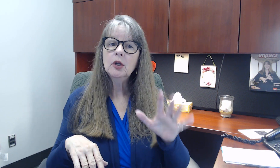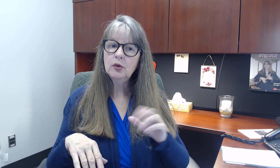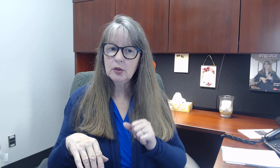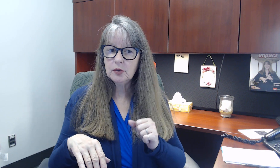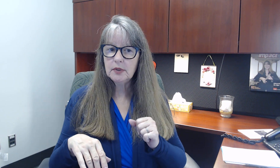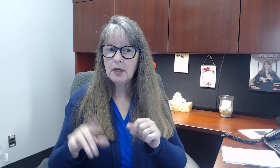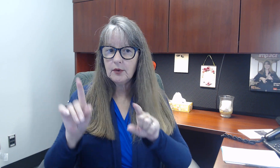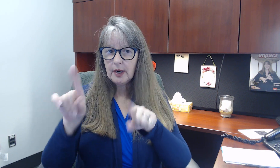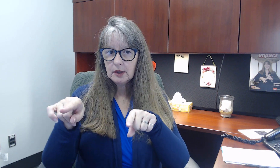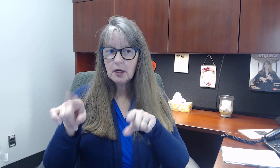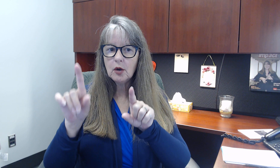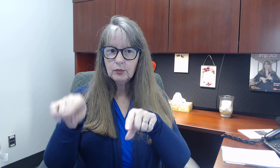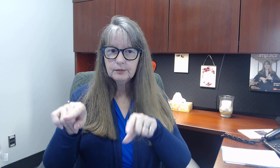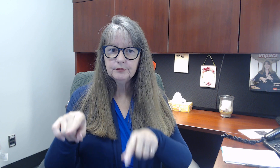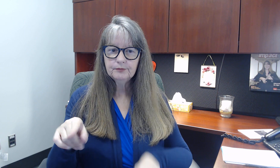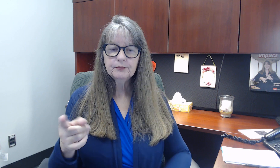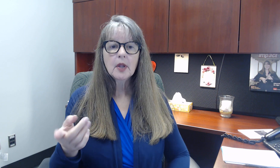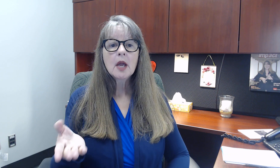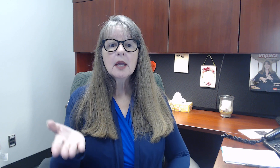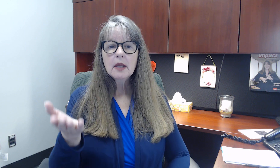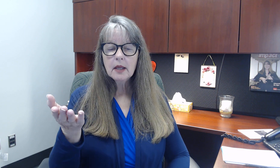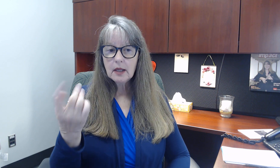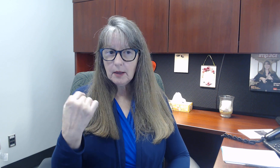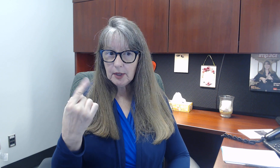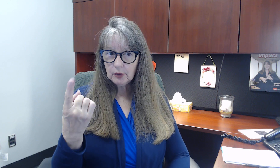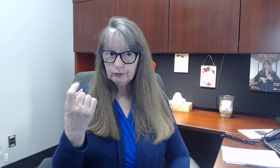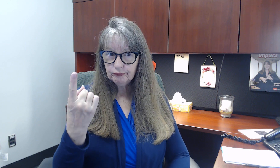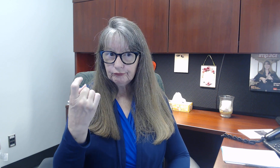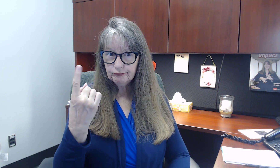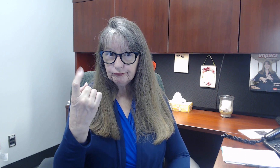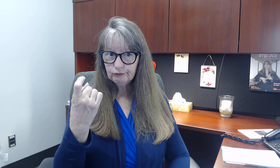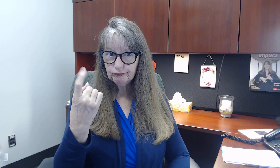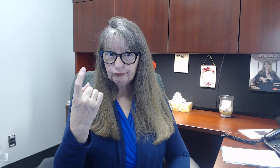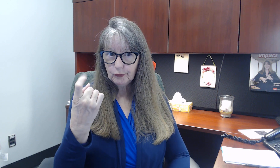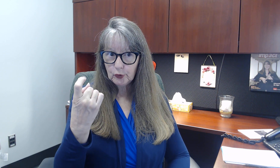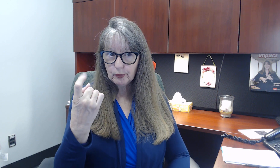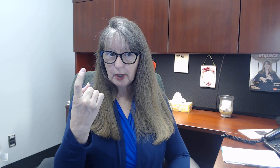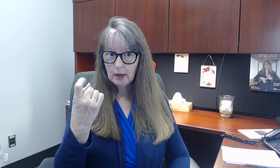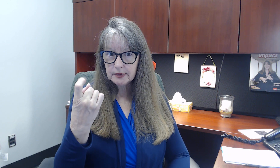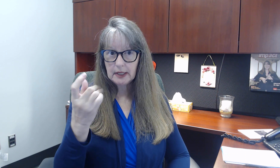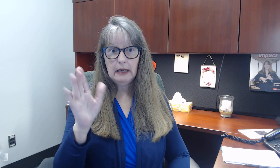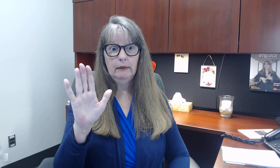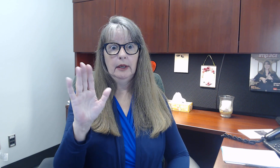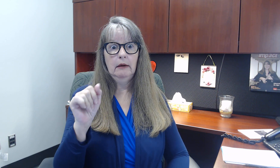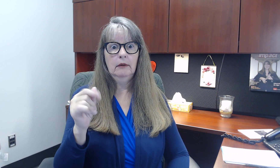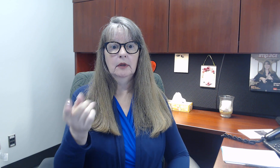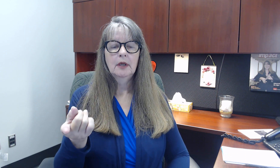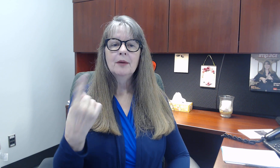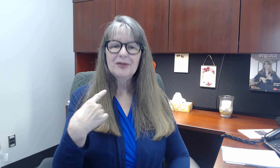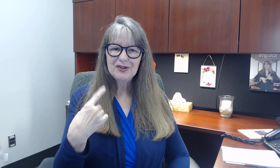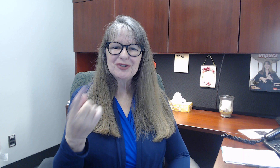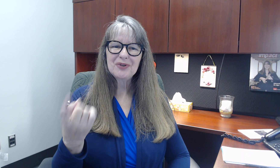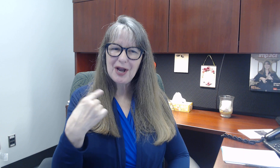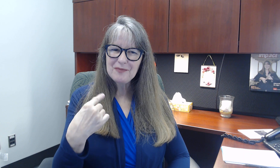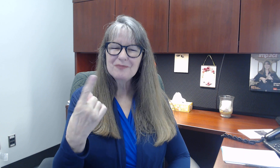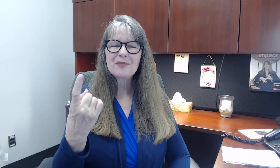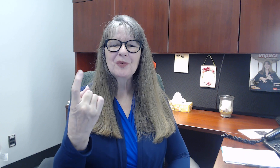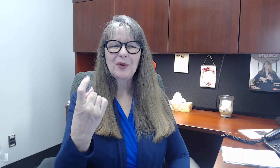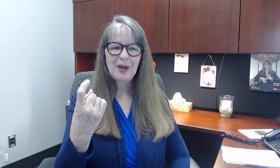can do with the other hand. Go. Come here. When your mom's like, I don't want to go. But you could do come or come